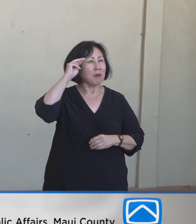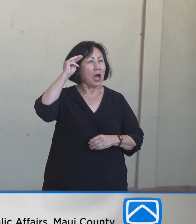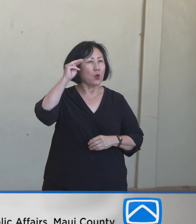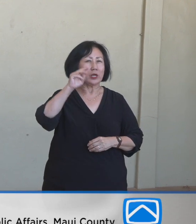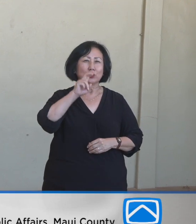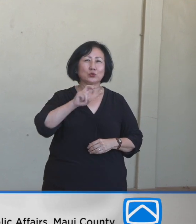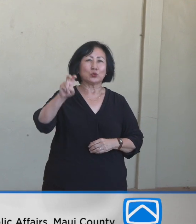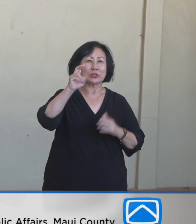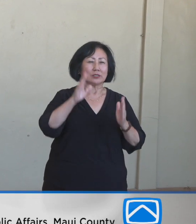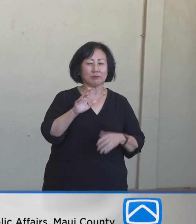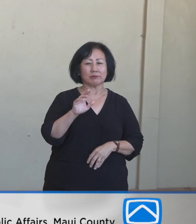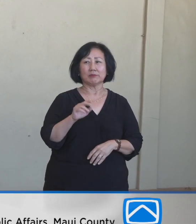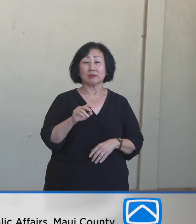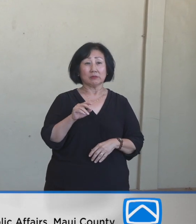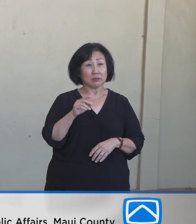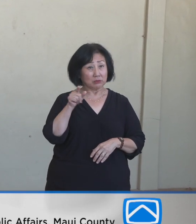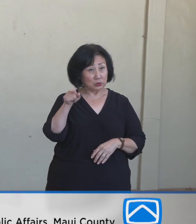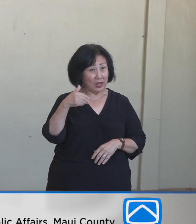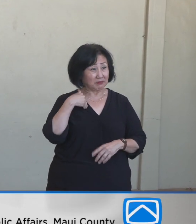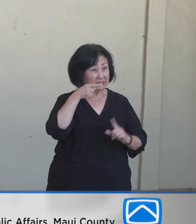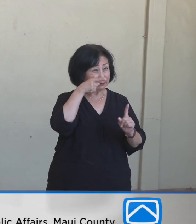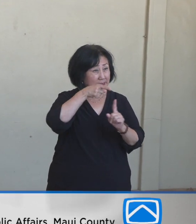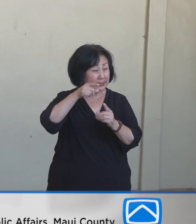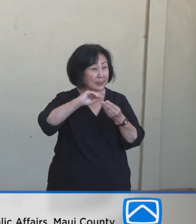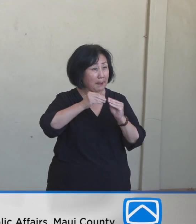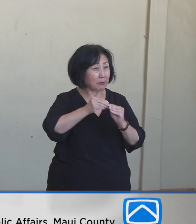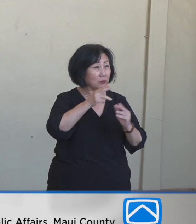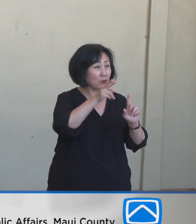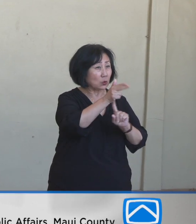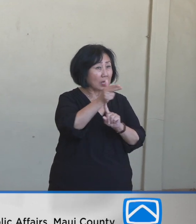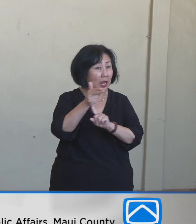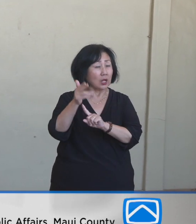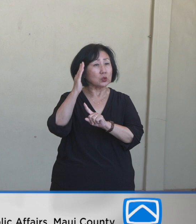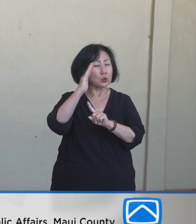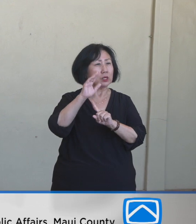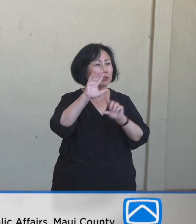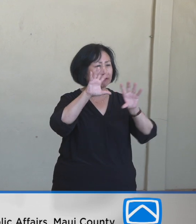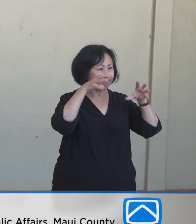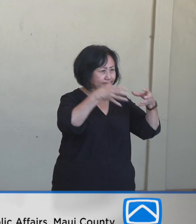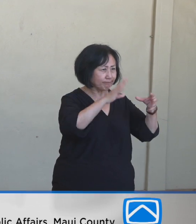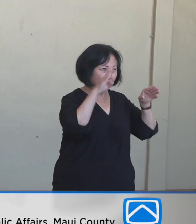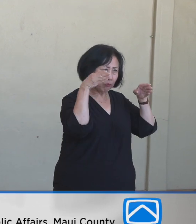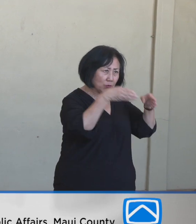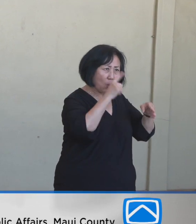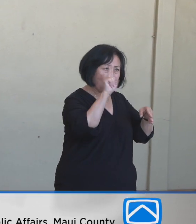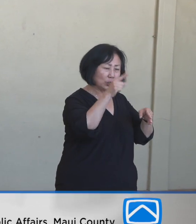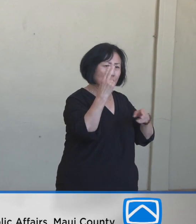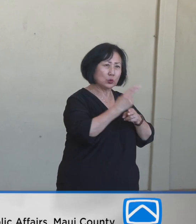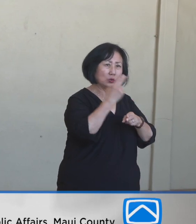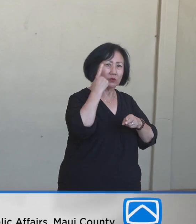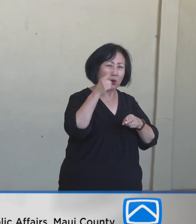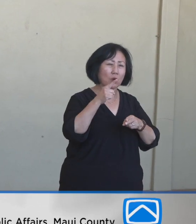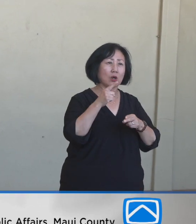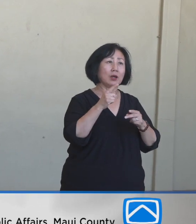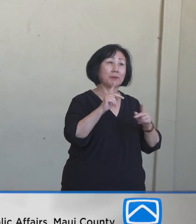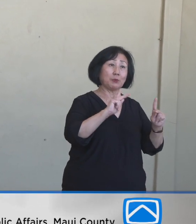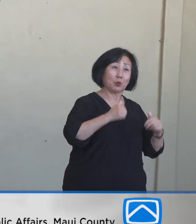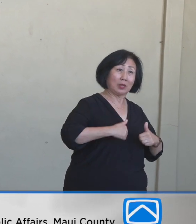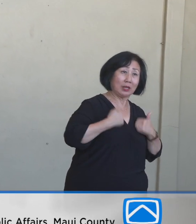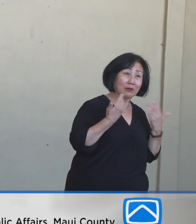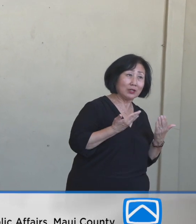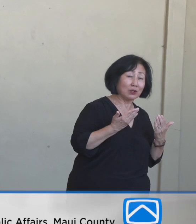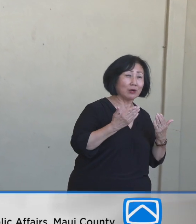are there a certain number of hotels that are going to be exclusively used for